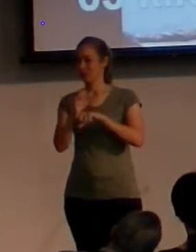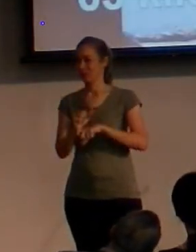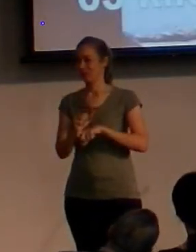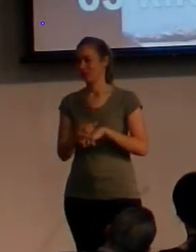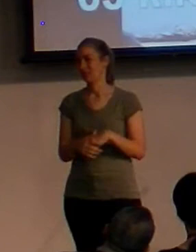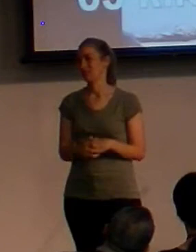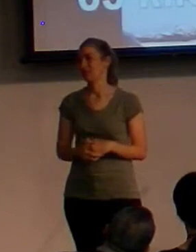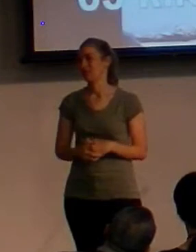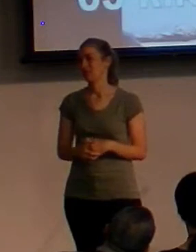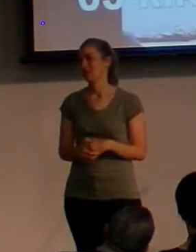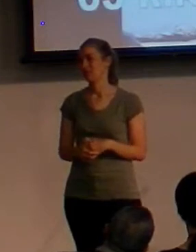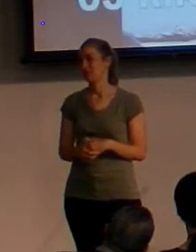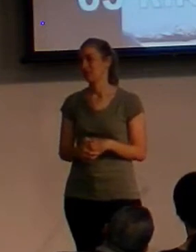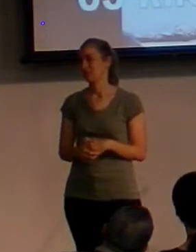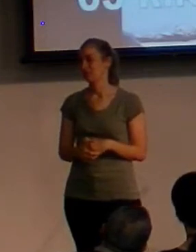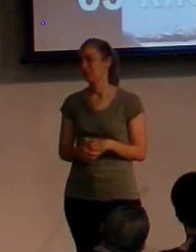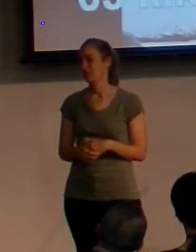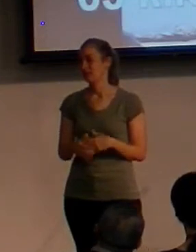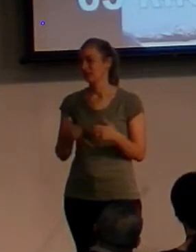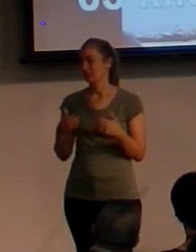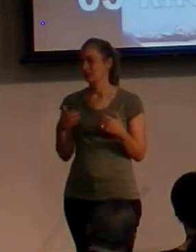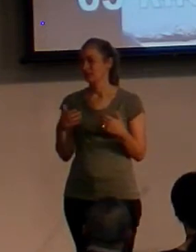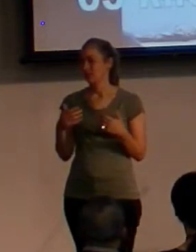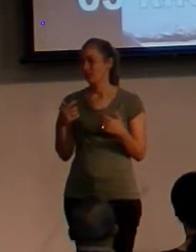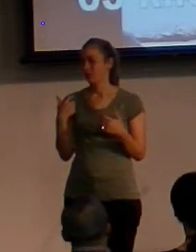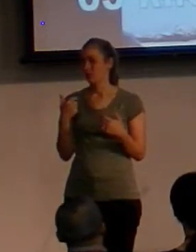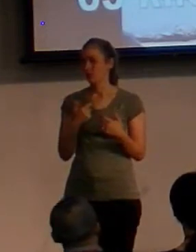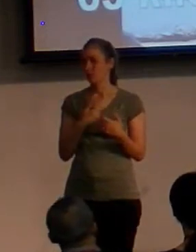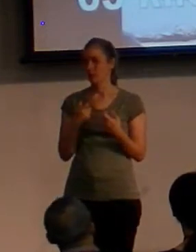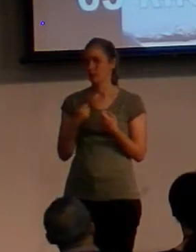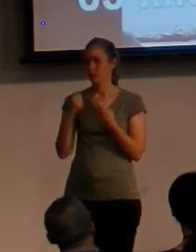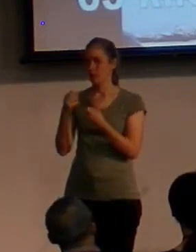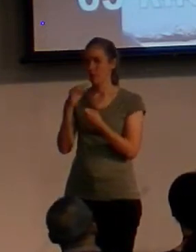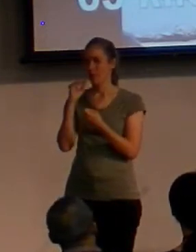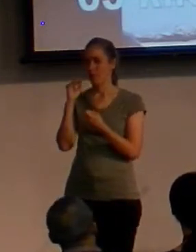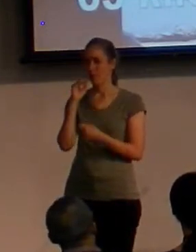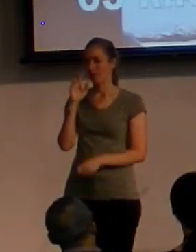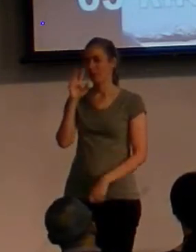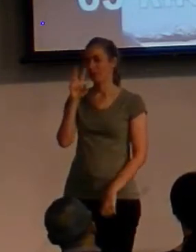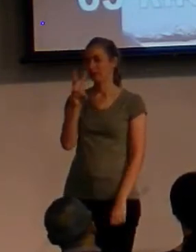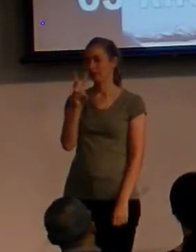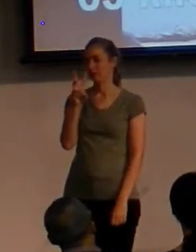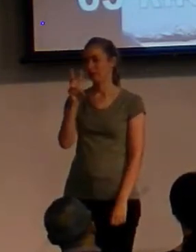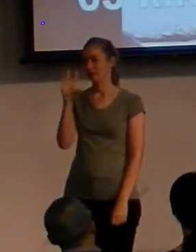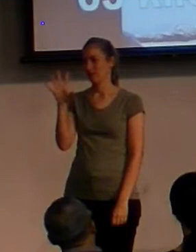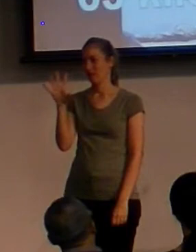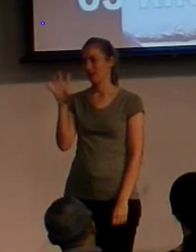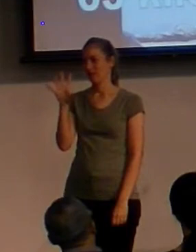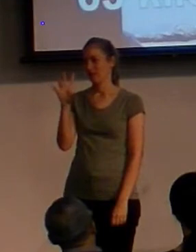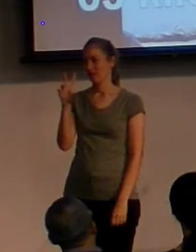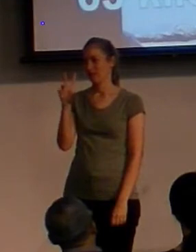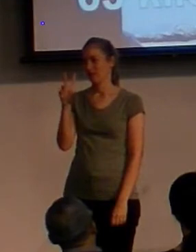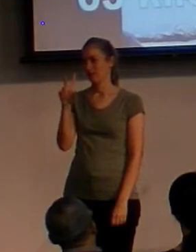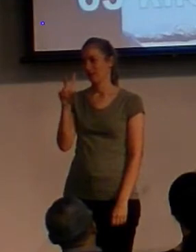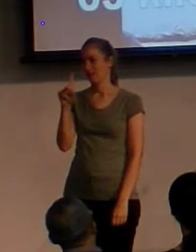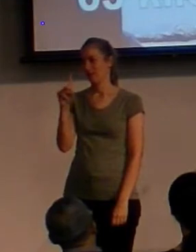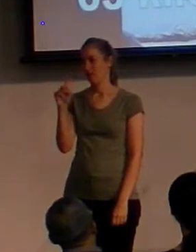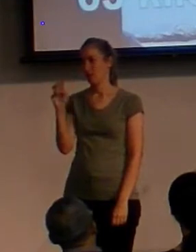we had our ride home is about 65 kilometers to the nearest